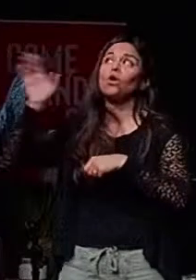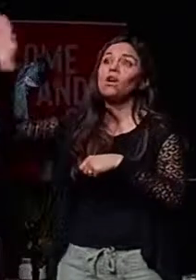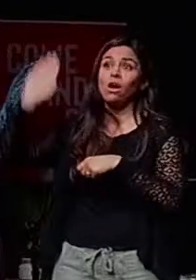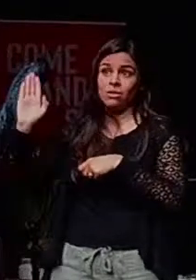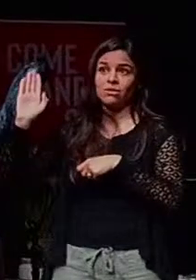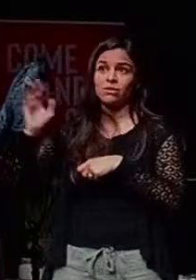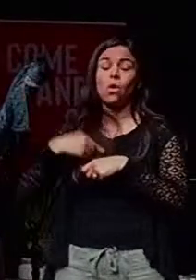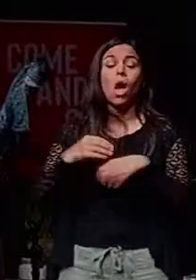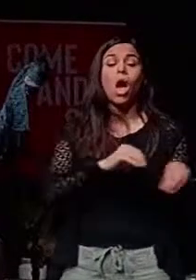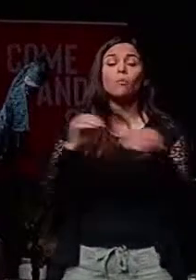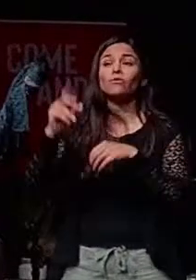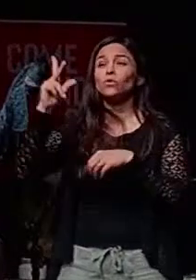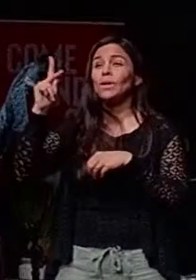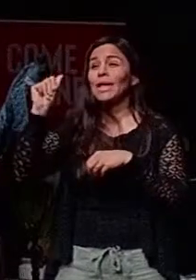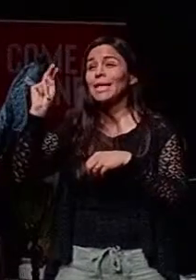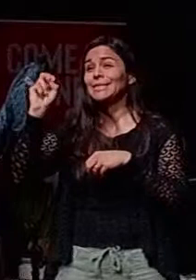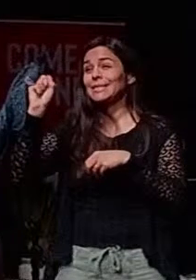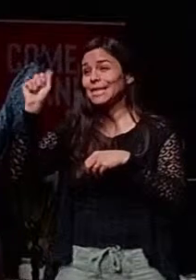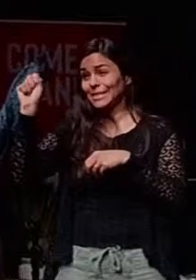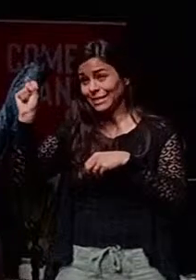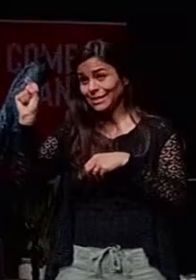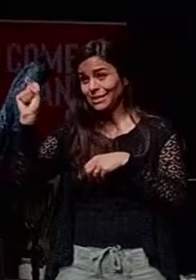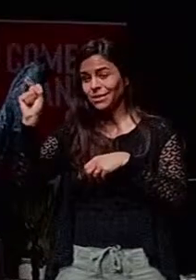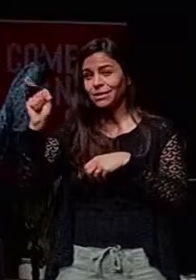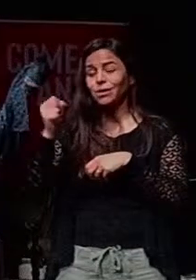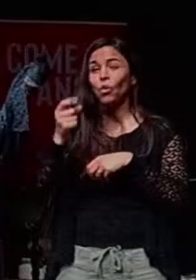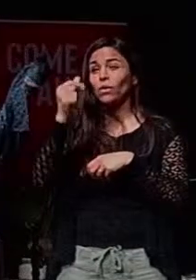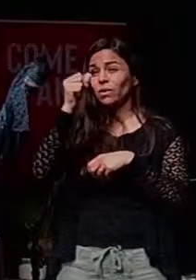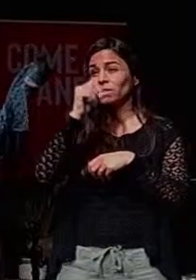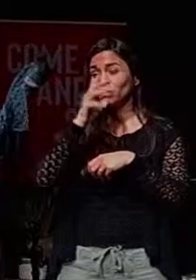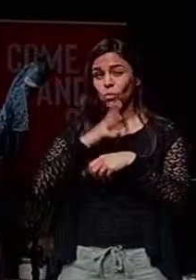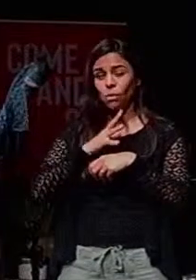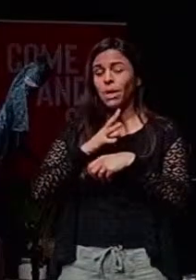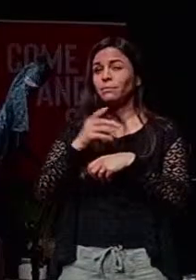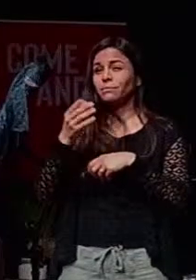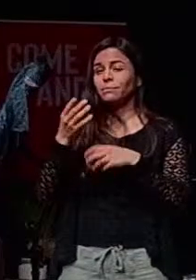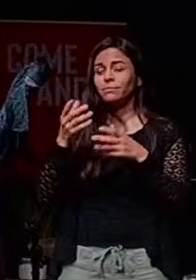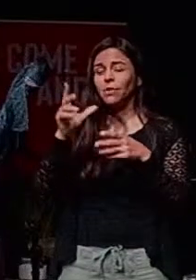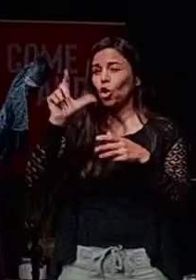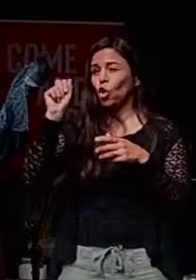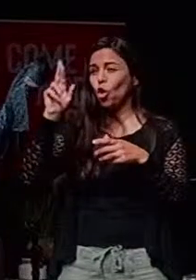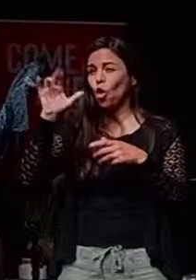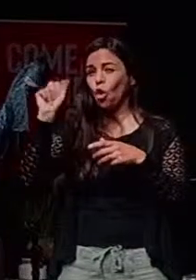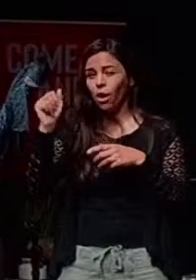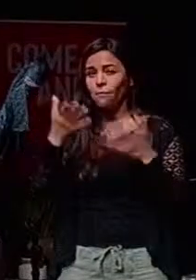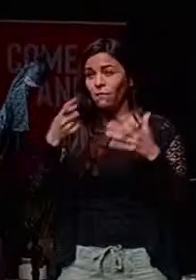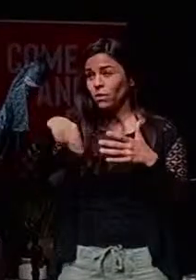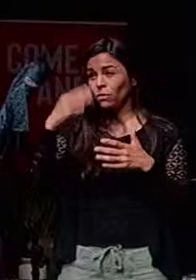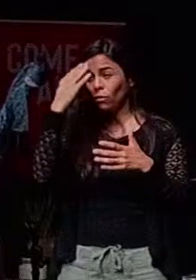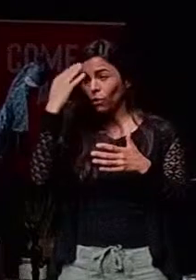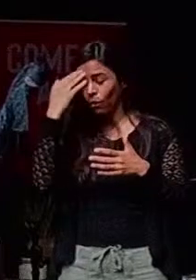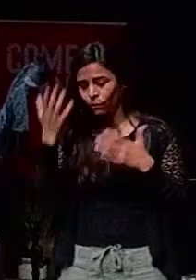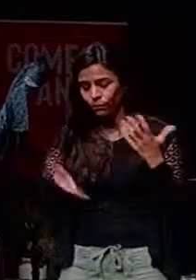to Kansas. So Lawrence, I know some of you might know Heartland. Texas is connected to Heartland.